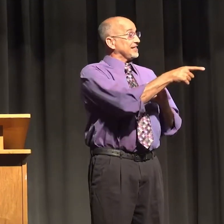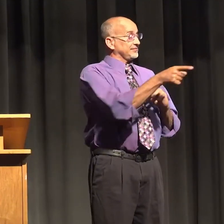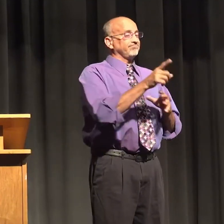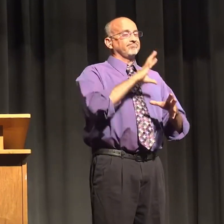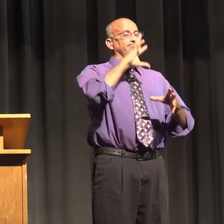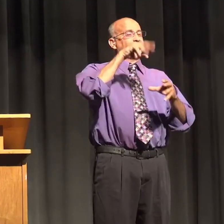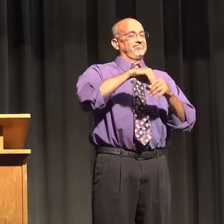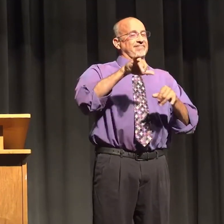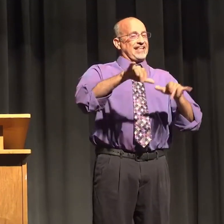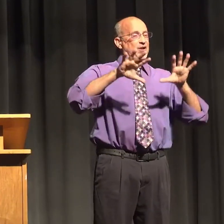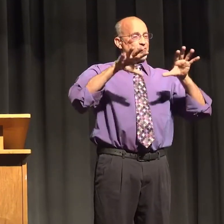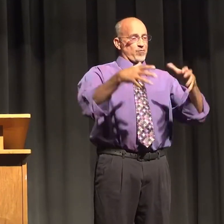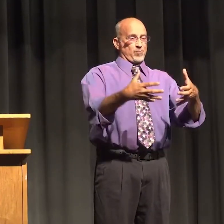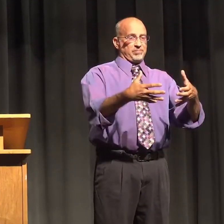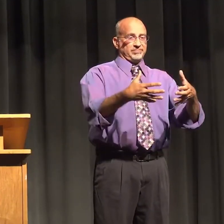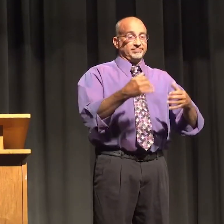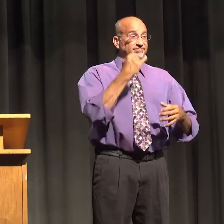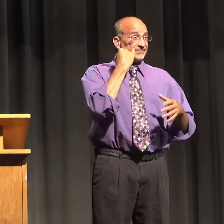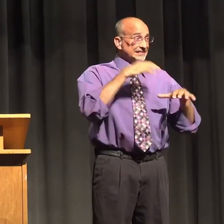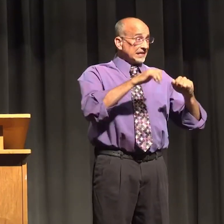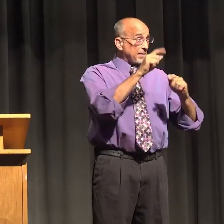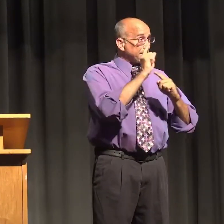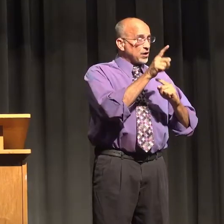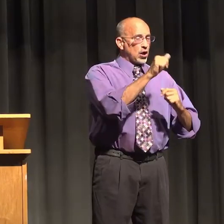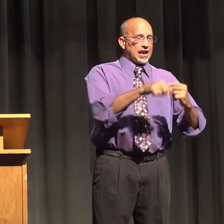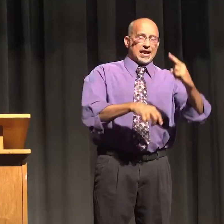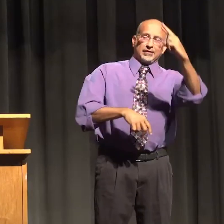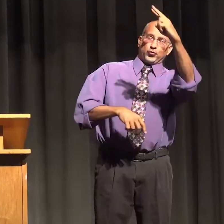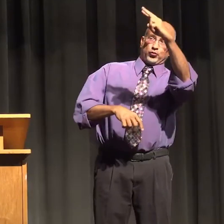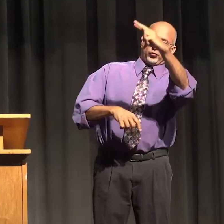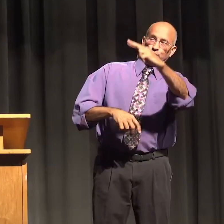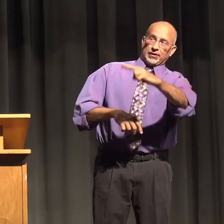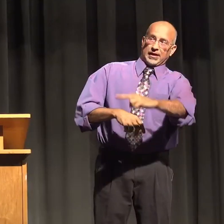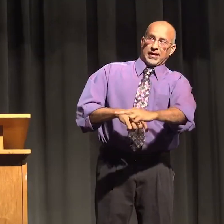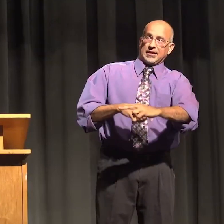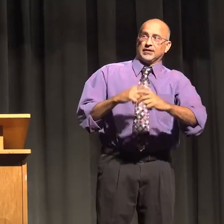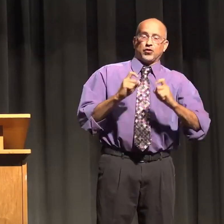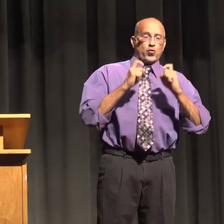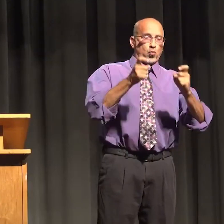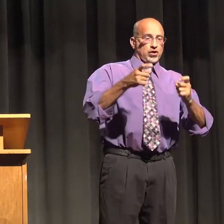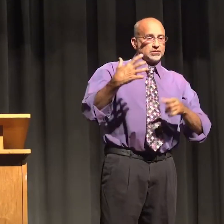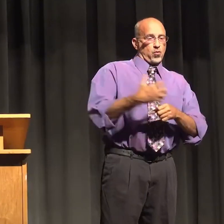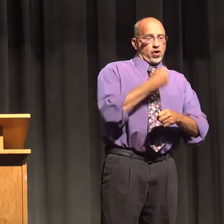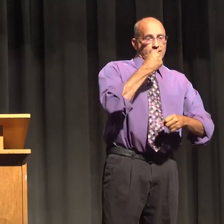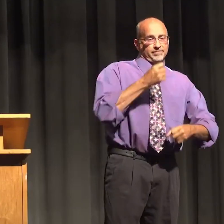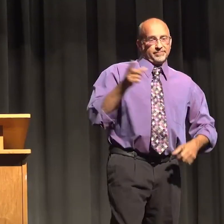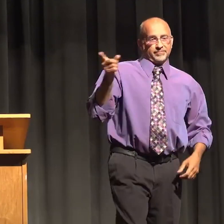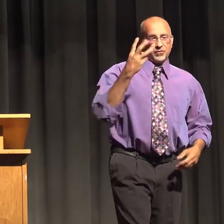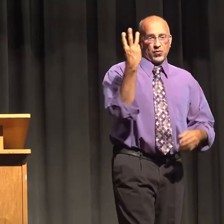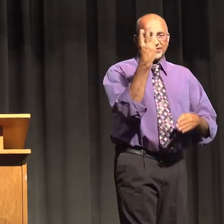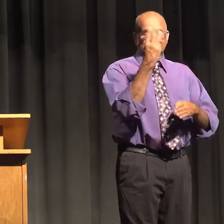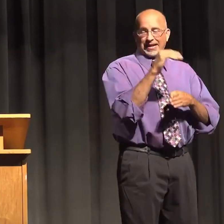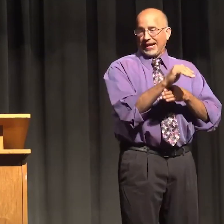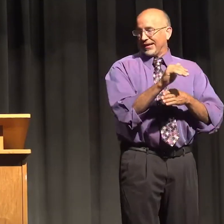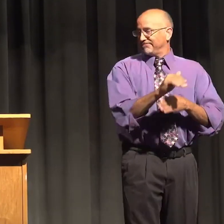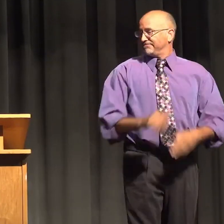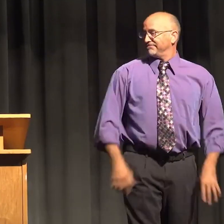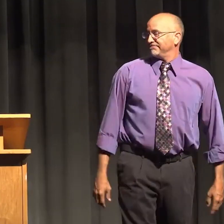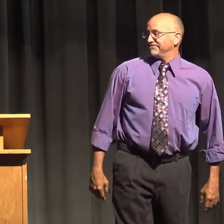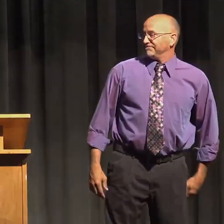Our seniors, of course, were involved within that group. And I would like to take a few moments for you to be able to read over here the acknowledgments and the